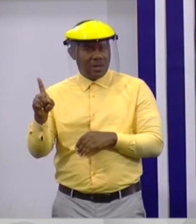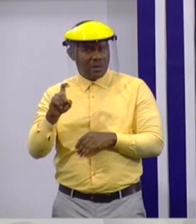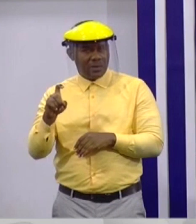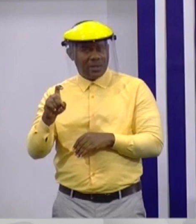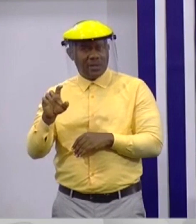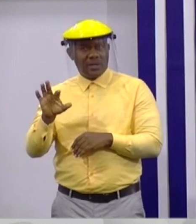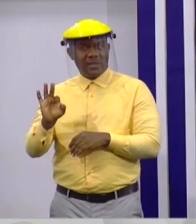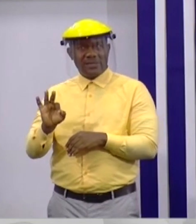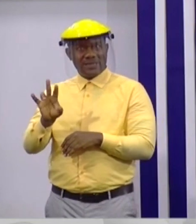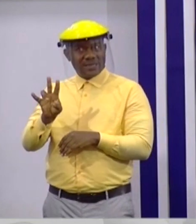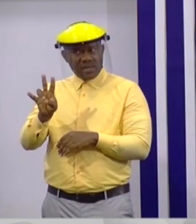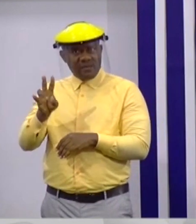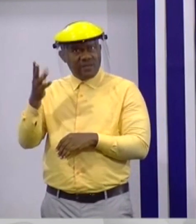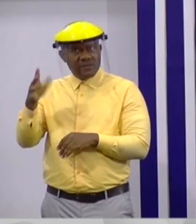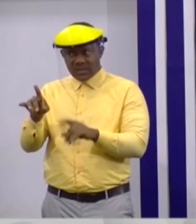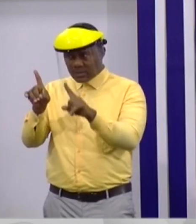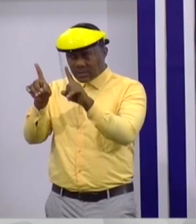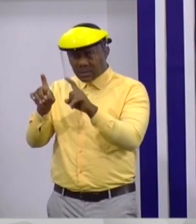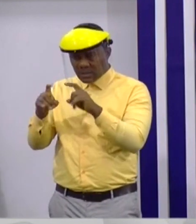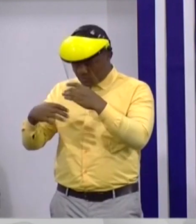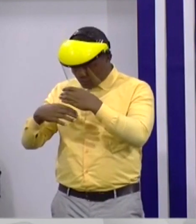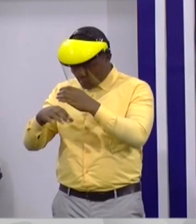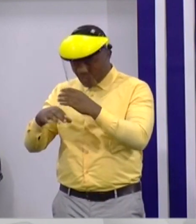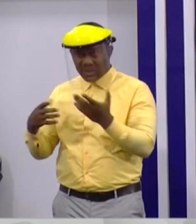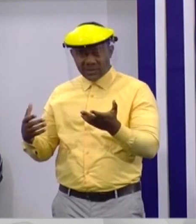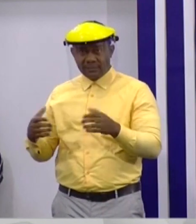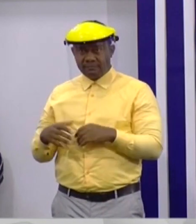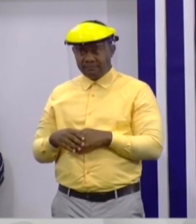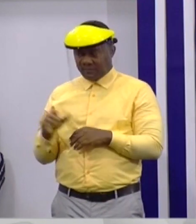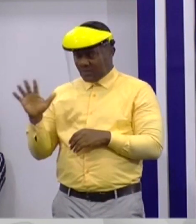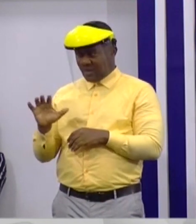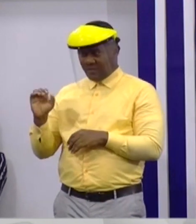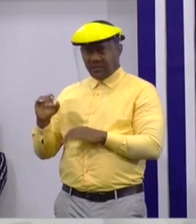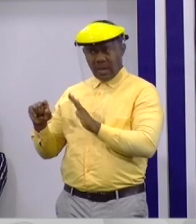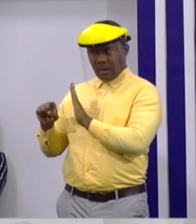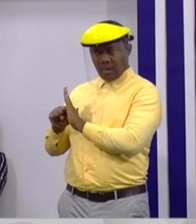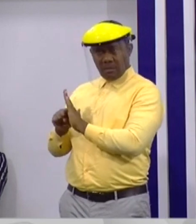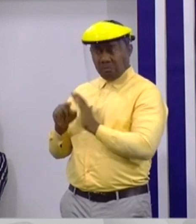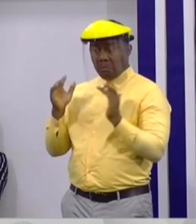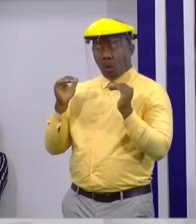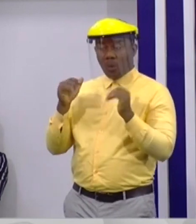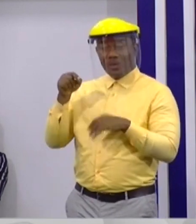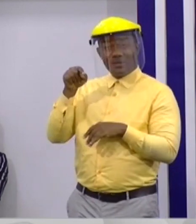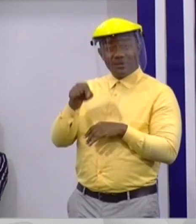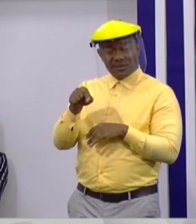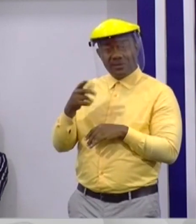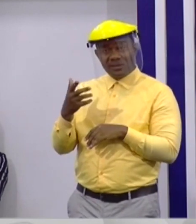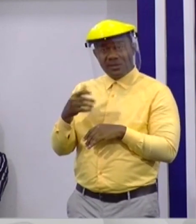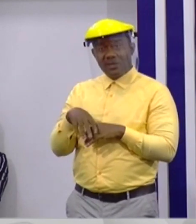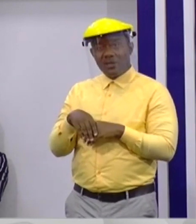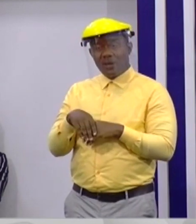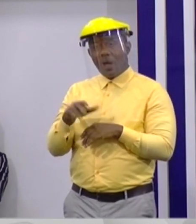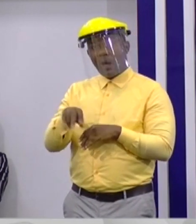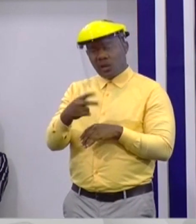of that number has been tested. 50 of that number has turned negative, and we are hoping that by we do the next 2